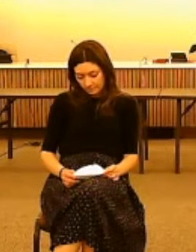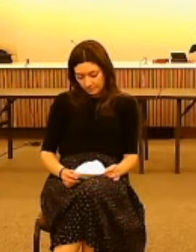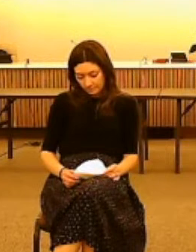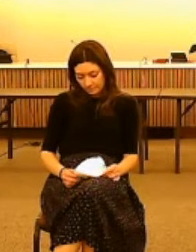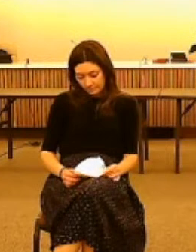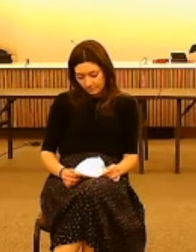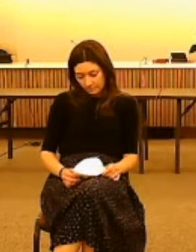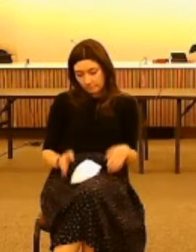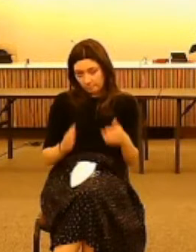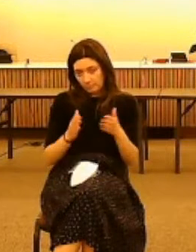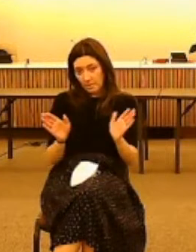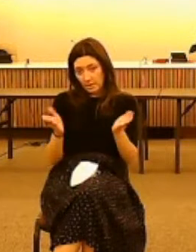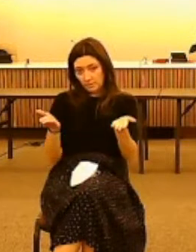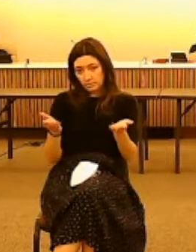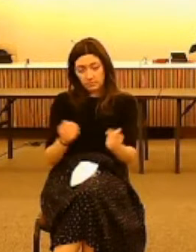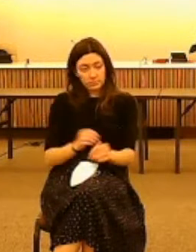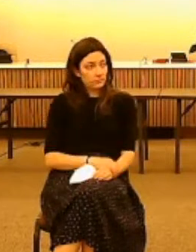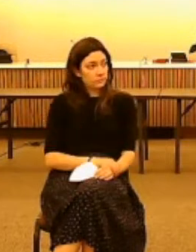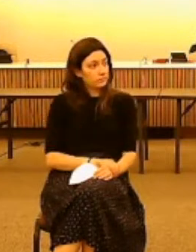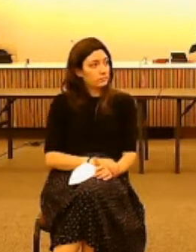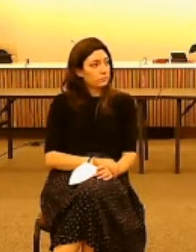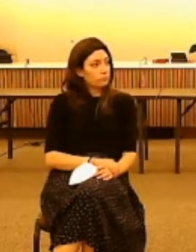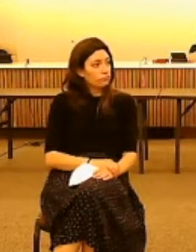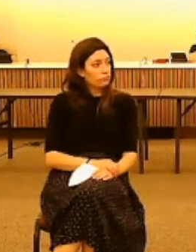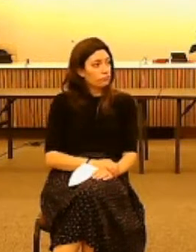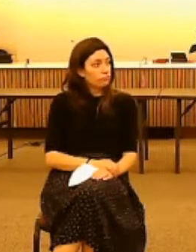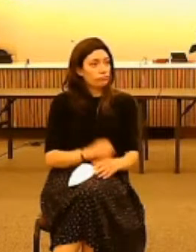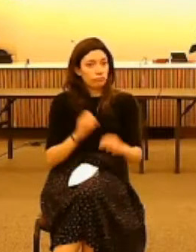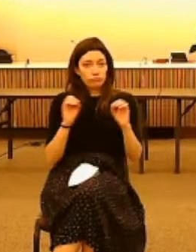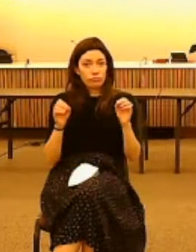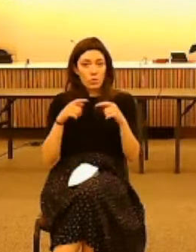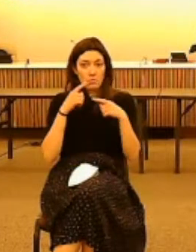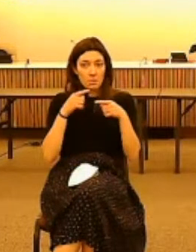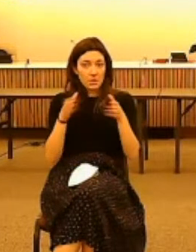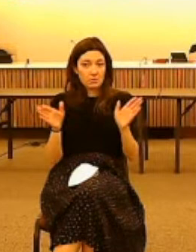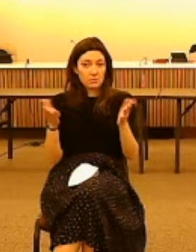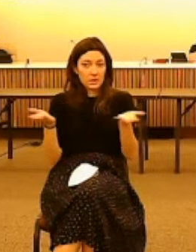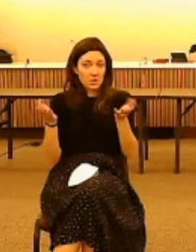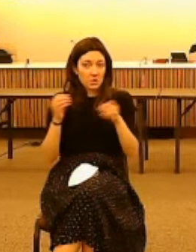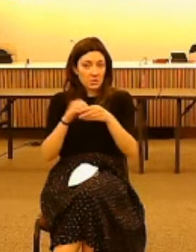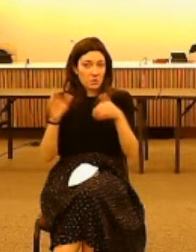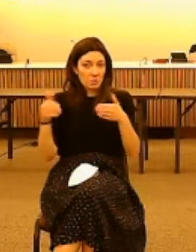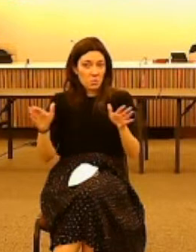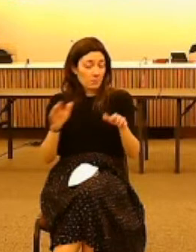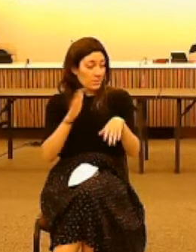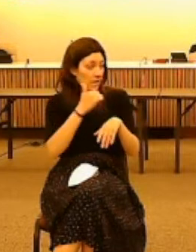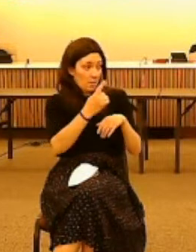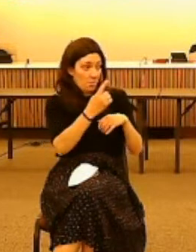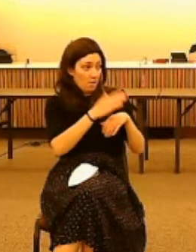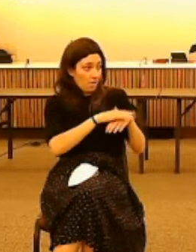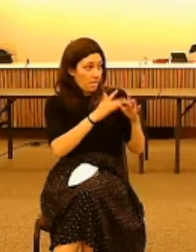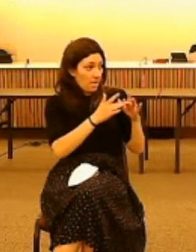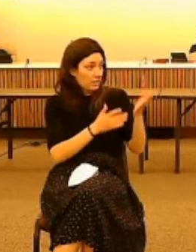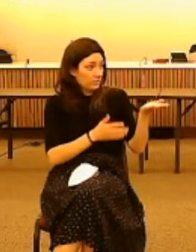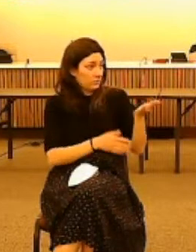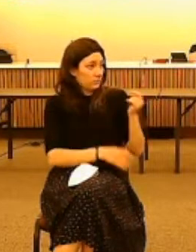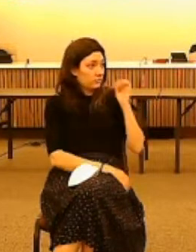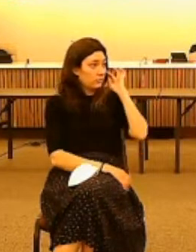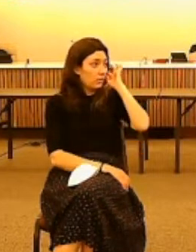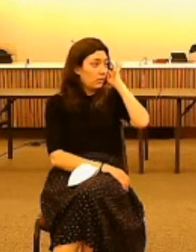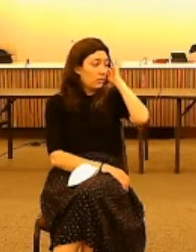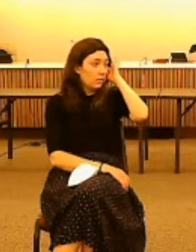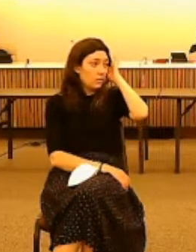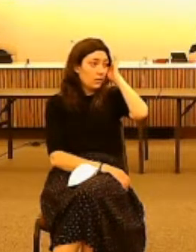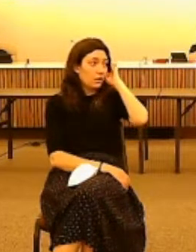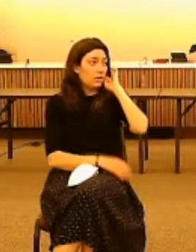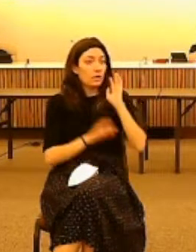Anything from the public? Not that there's any public left here. Is there any public online, Jenny, or is it all town staff?